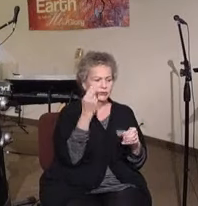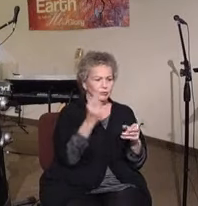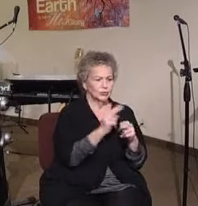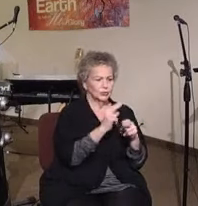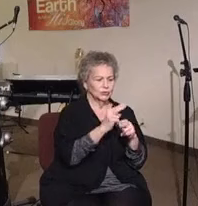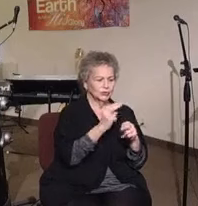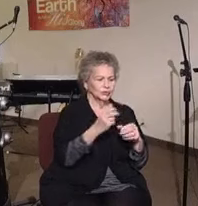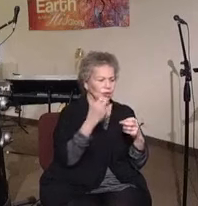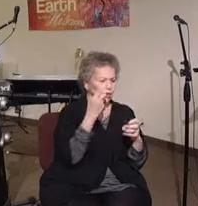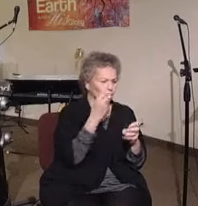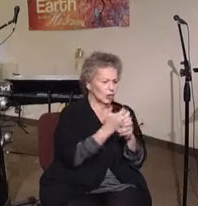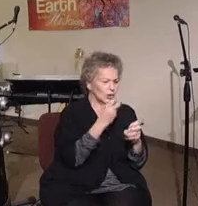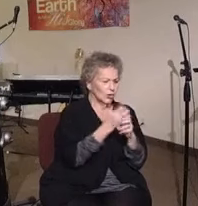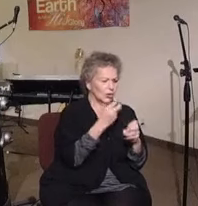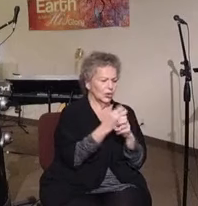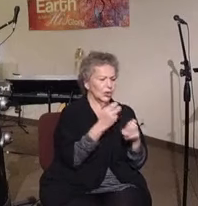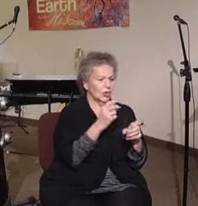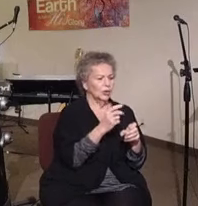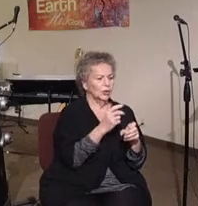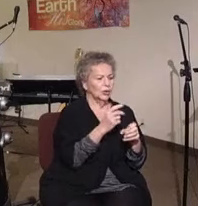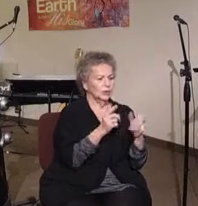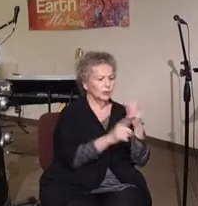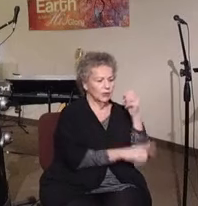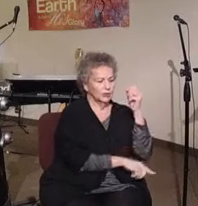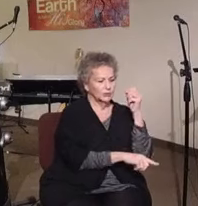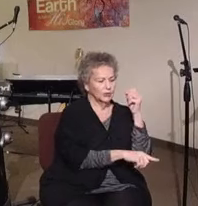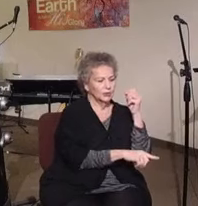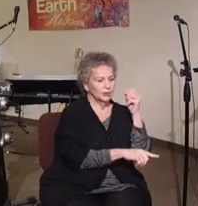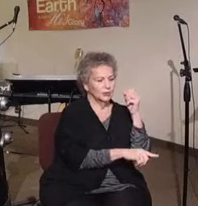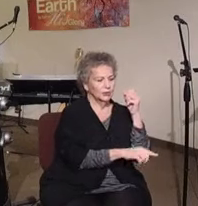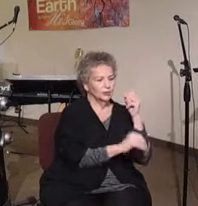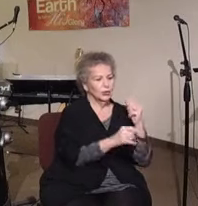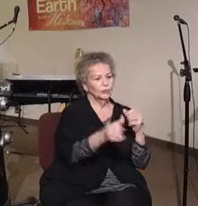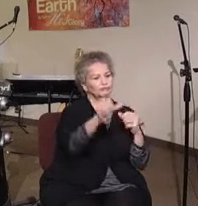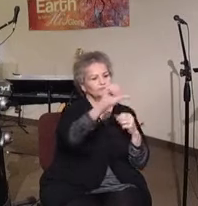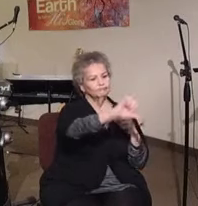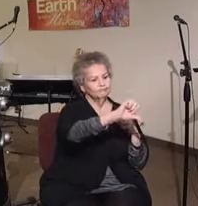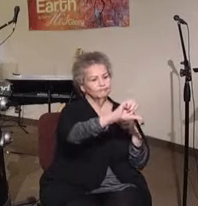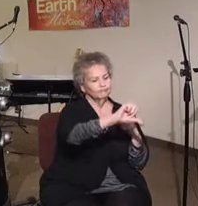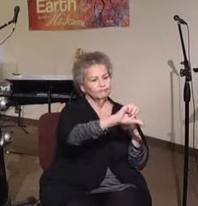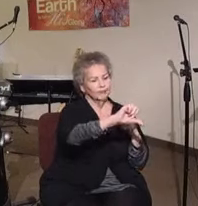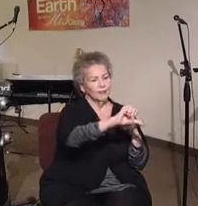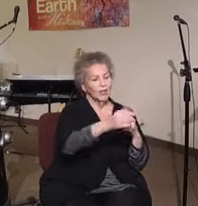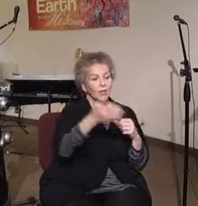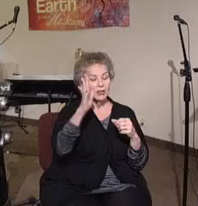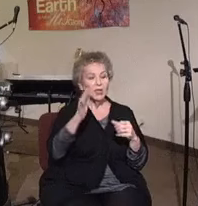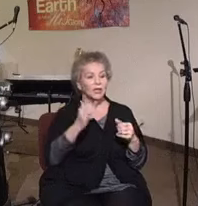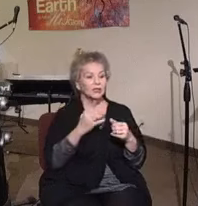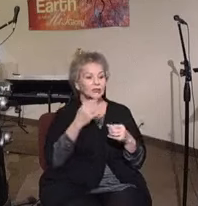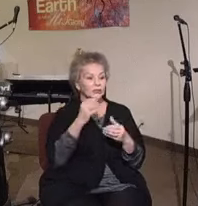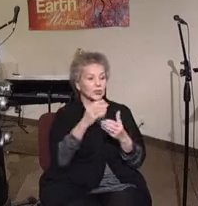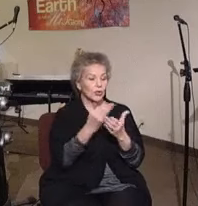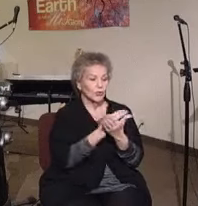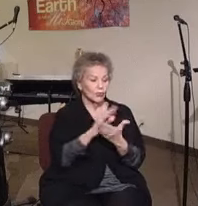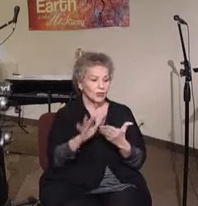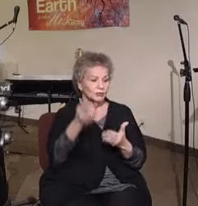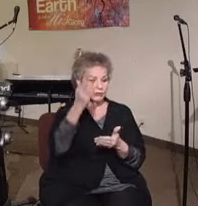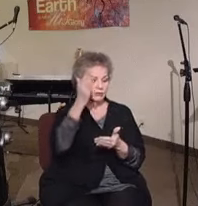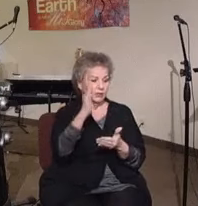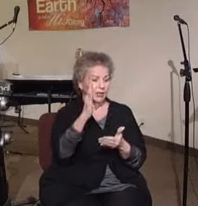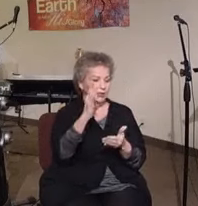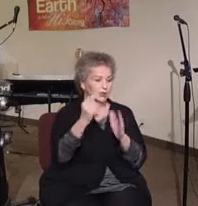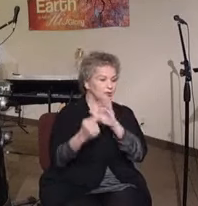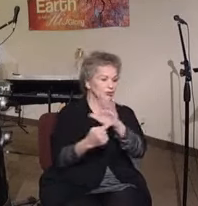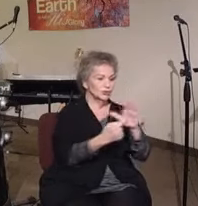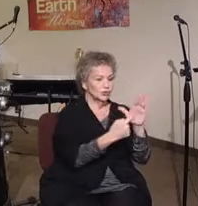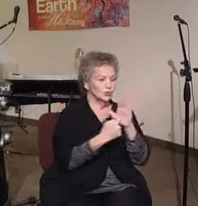going to veto that punishment. Listen, God is a righteous God, and he shows you a choice to live. You